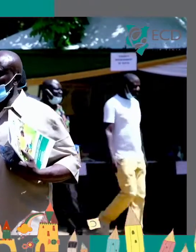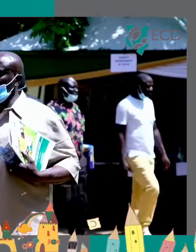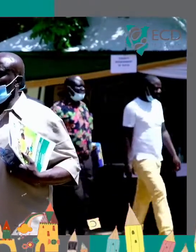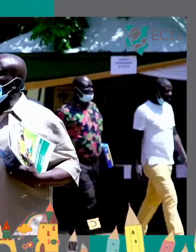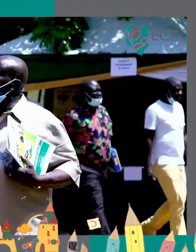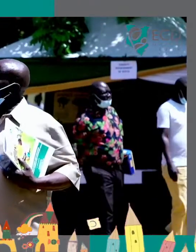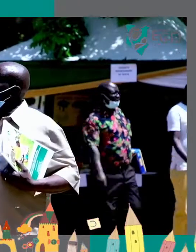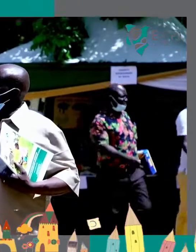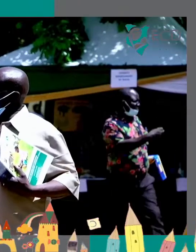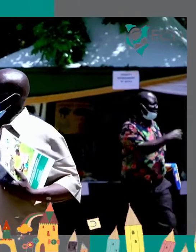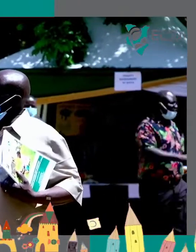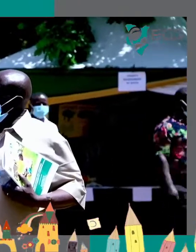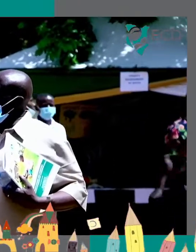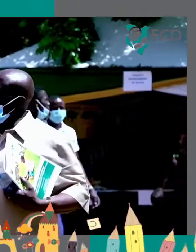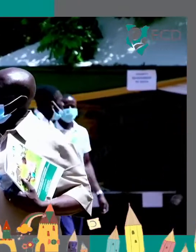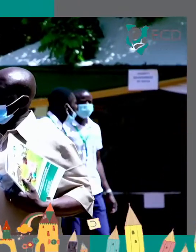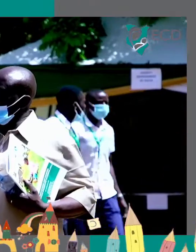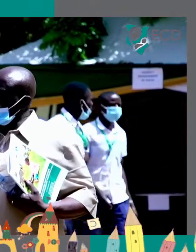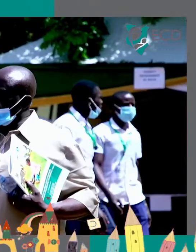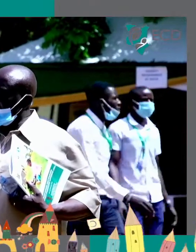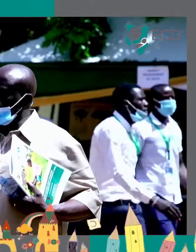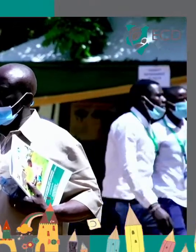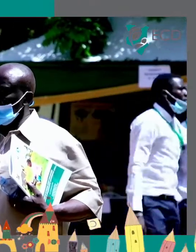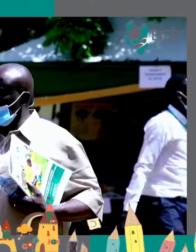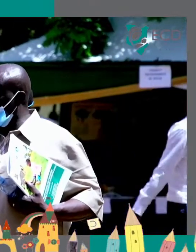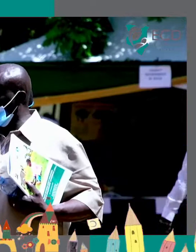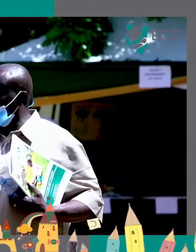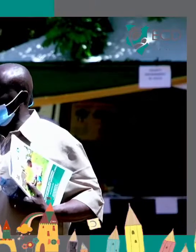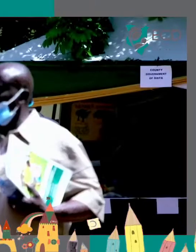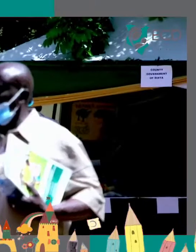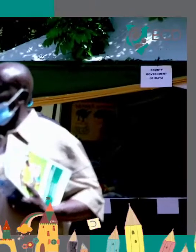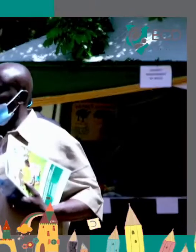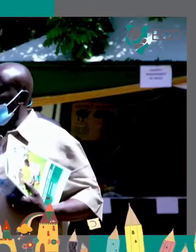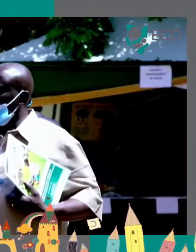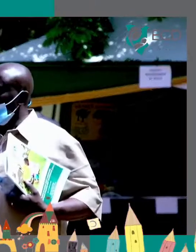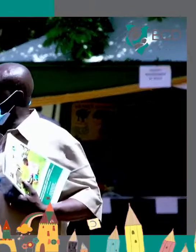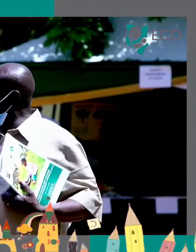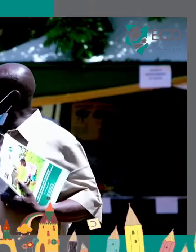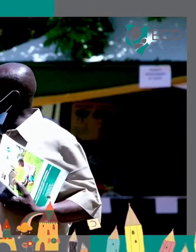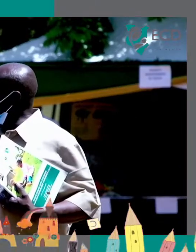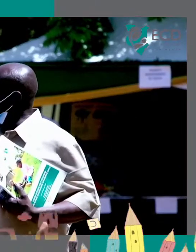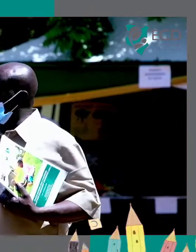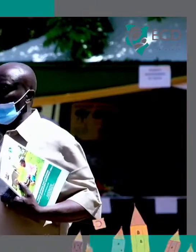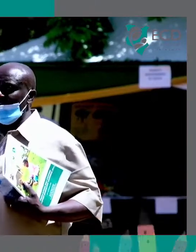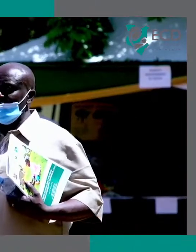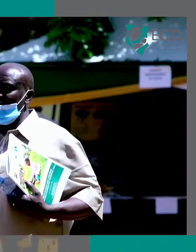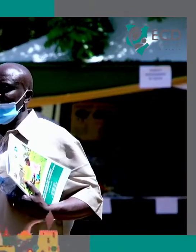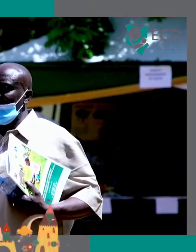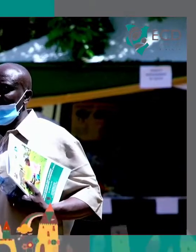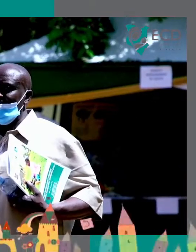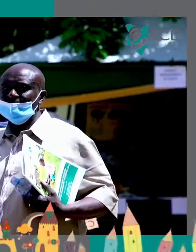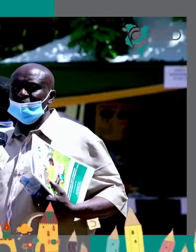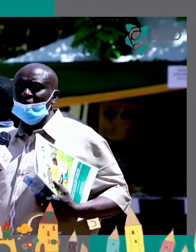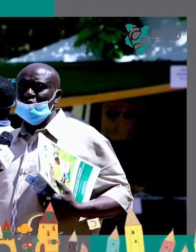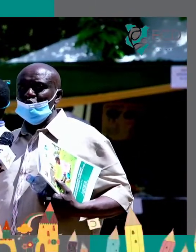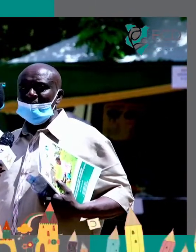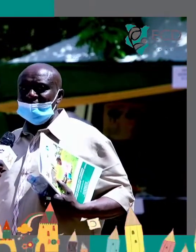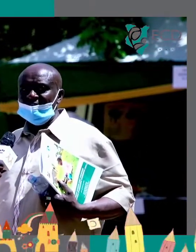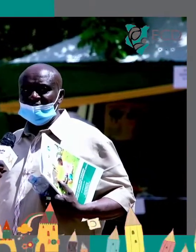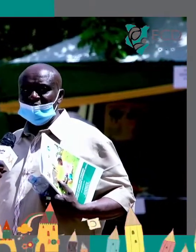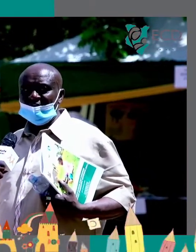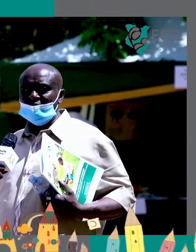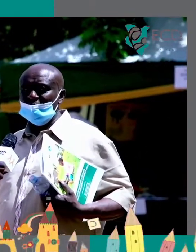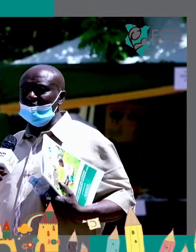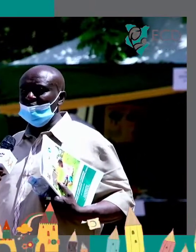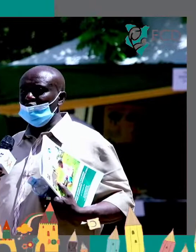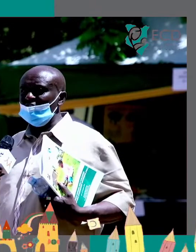very beneficial to the community at large and also to the ECD children, because we are having the stakeholders with us here, whom